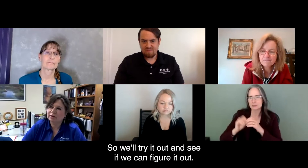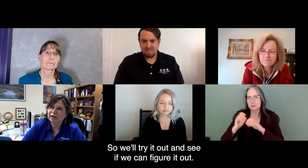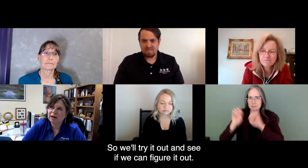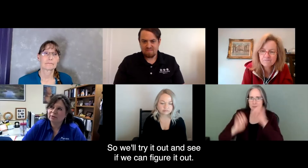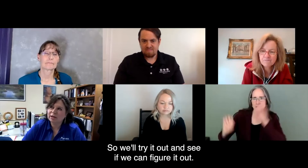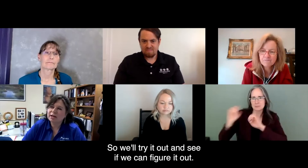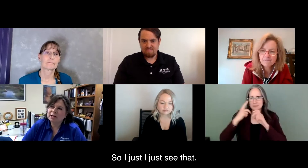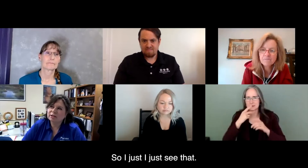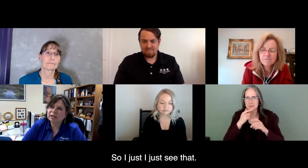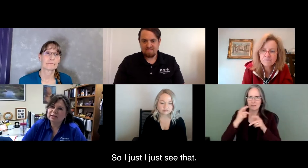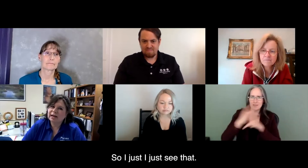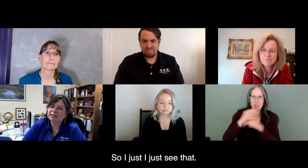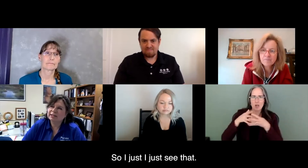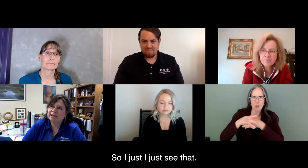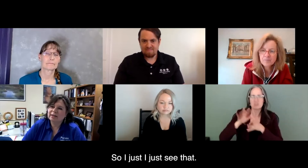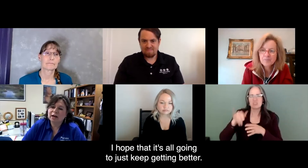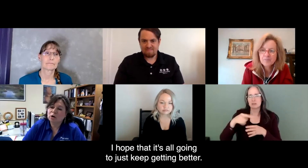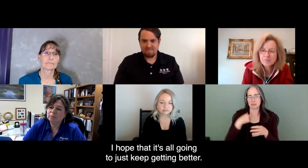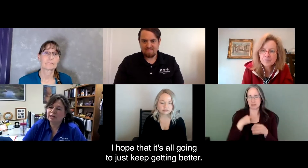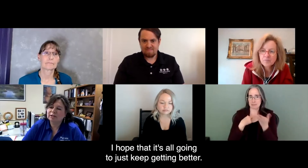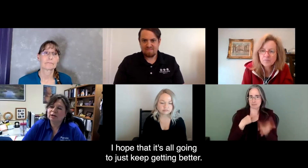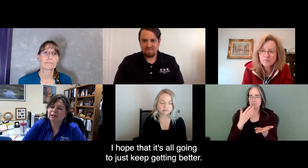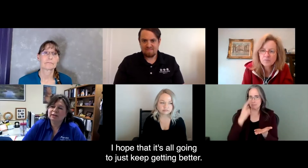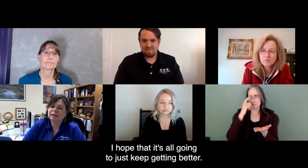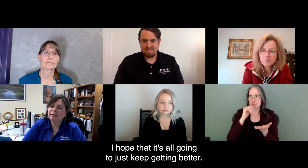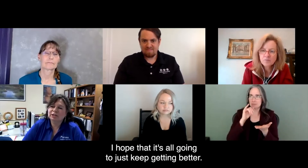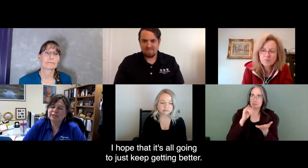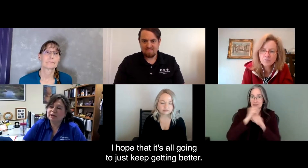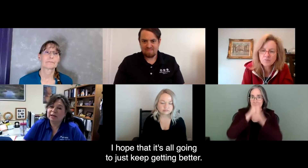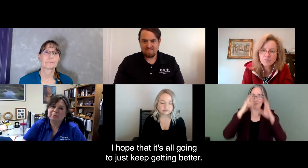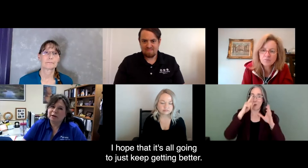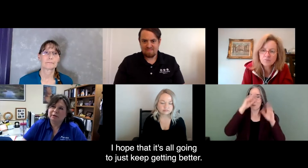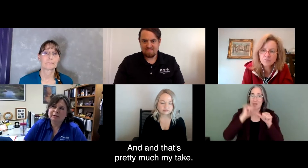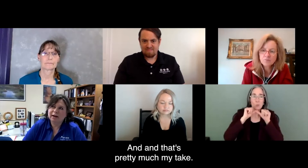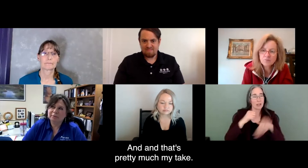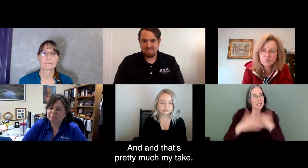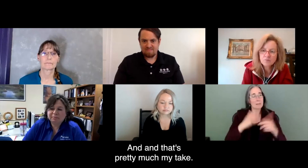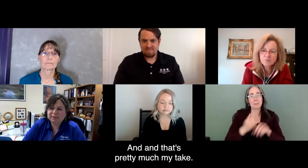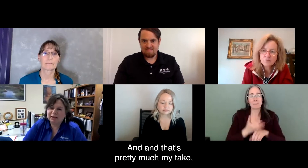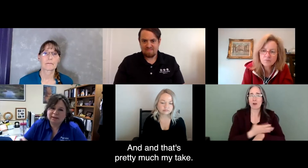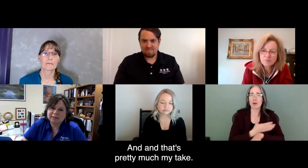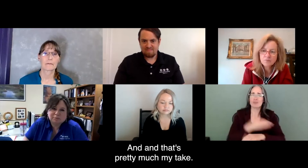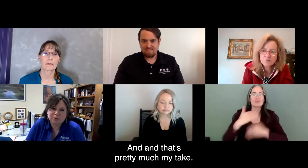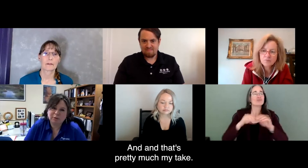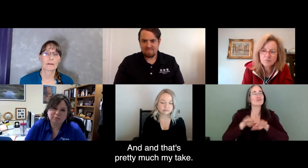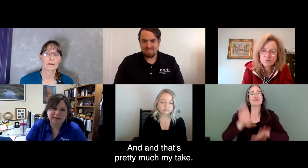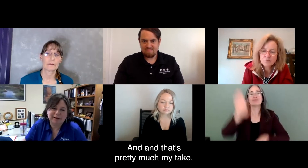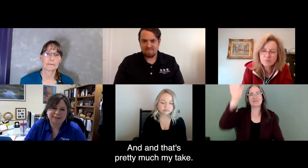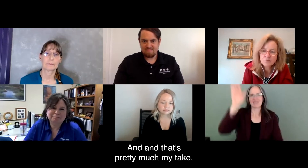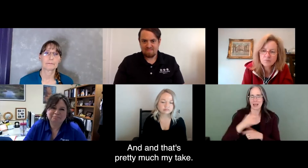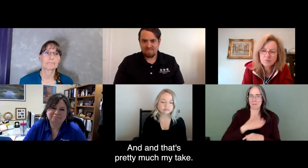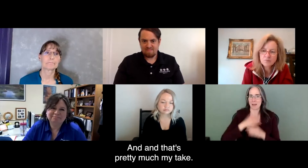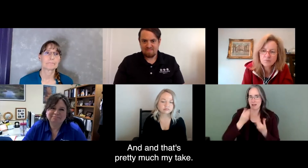can figure it out. So I just see that. I hope that it's all gonna just keep getting better. And that's pretty much my